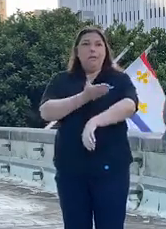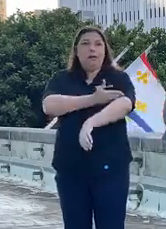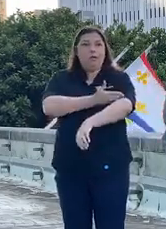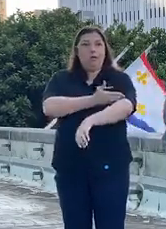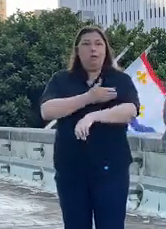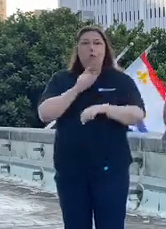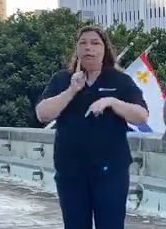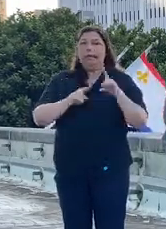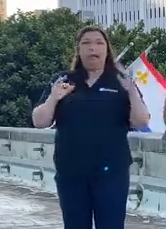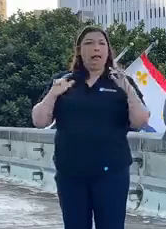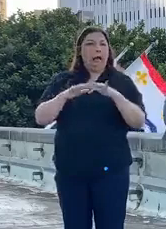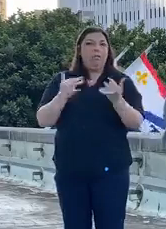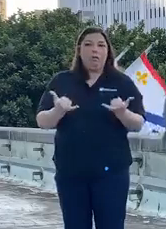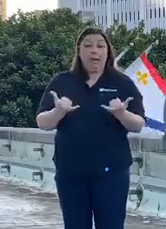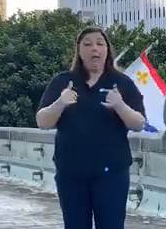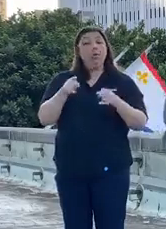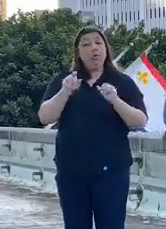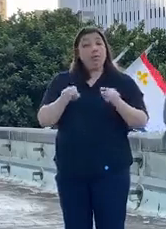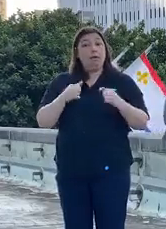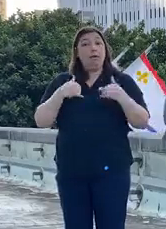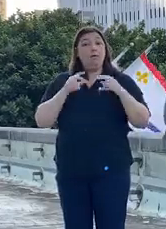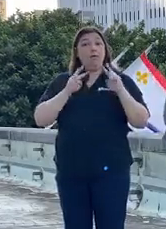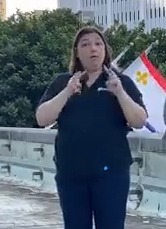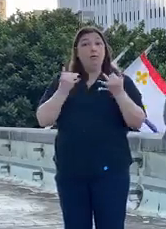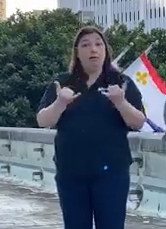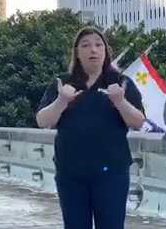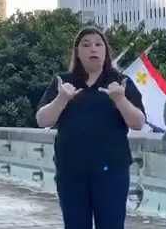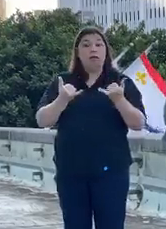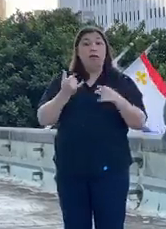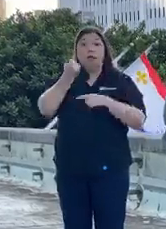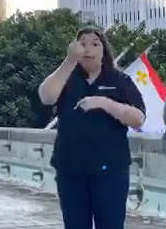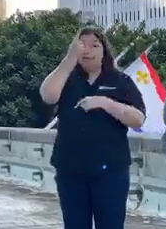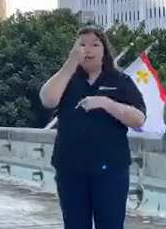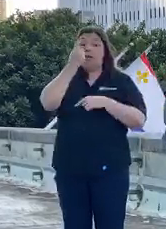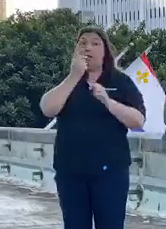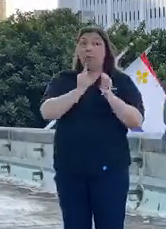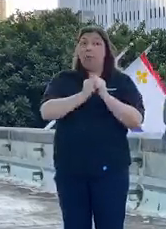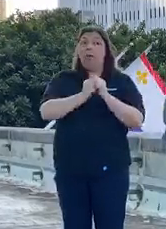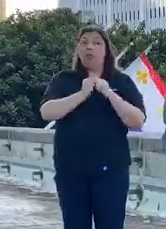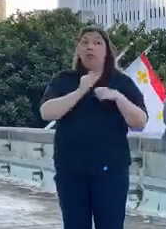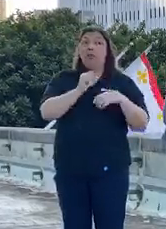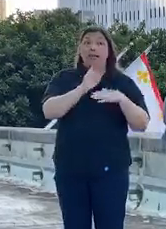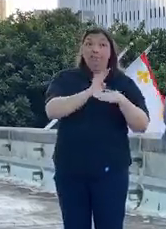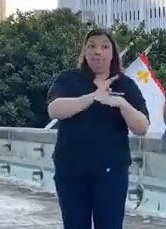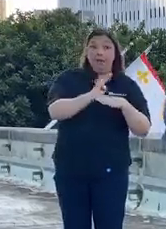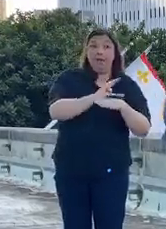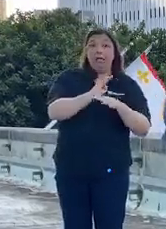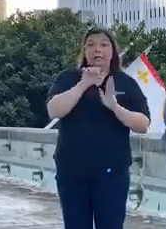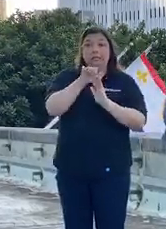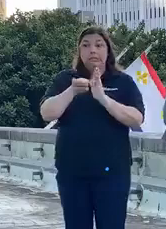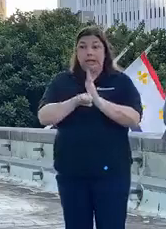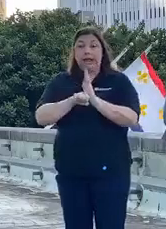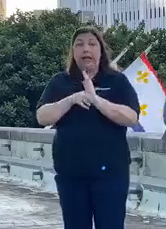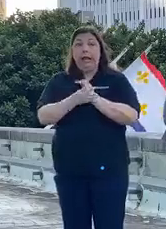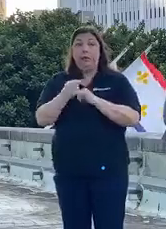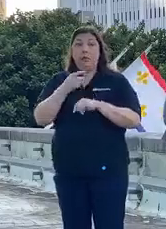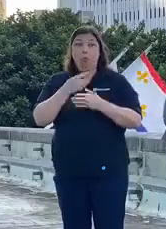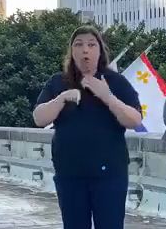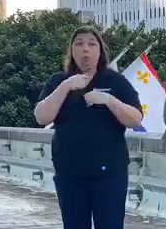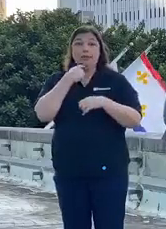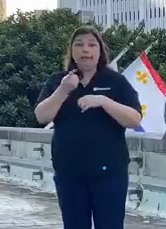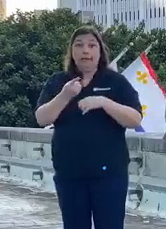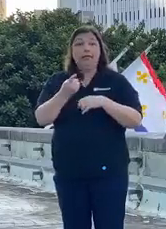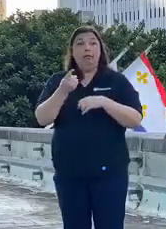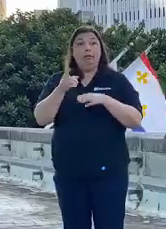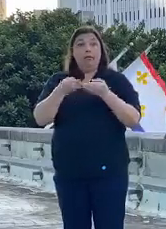can have a funeral right now, but realize that even in the industry and by the state and what we're telling the public is it's limited to